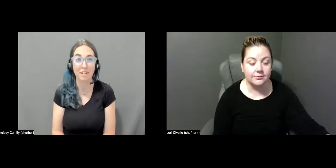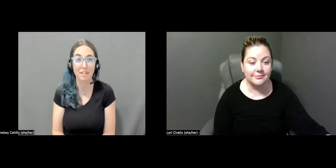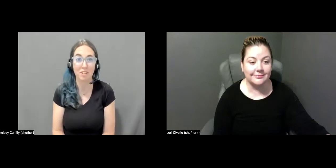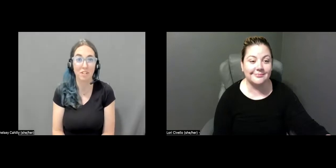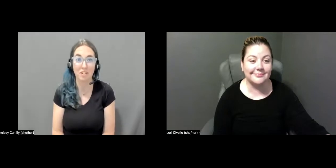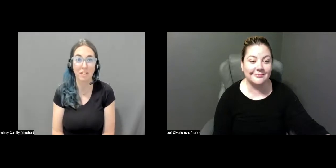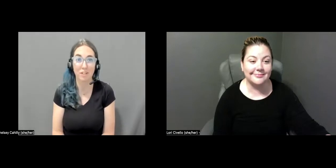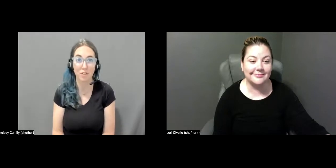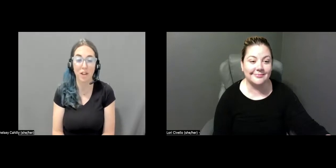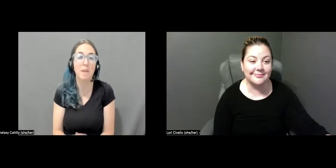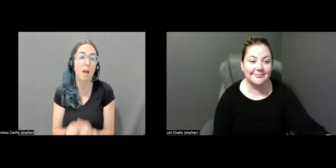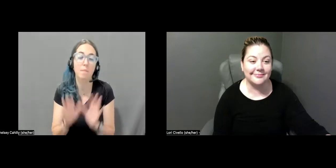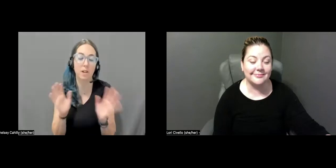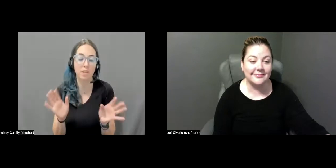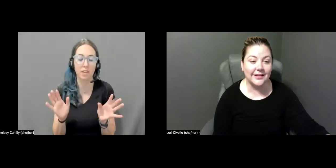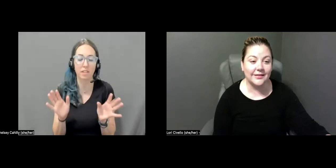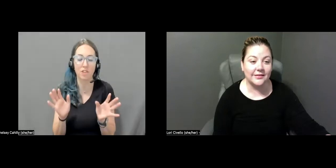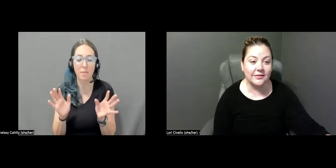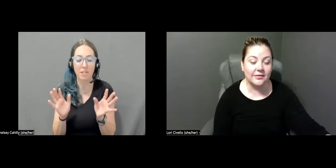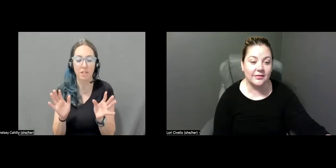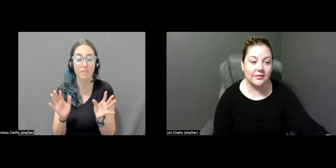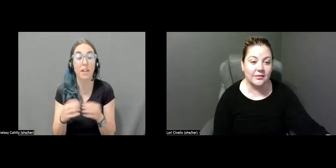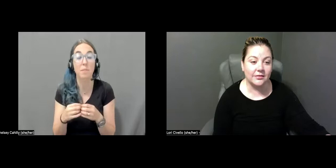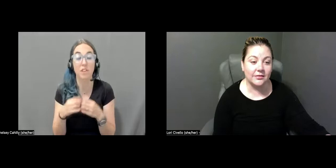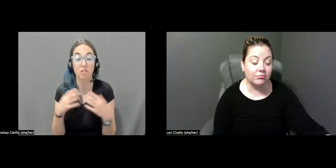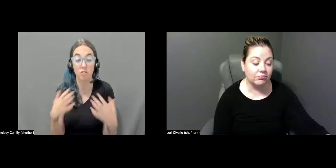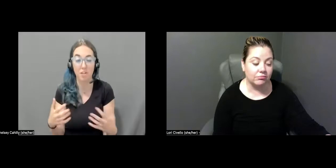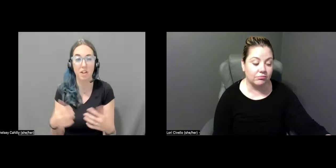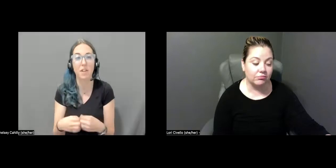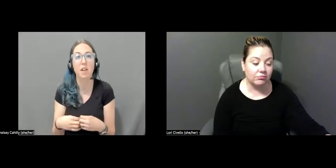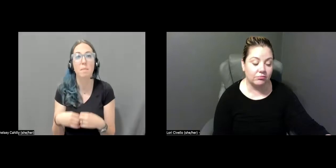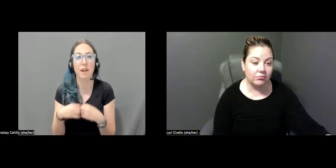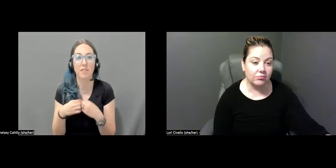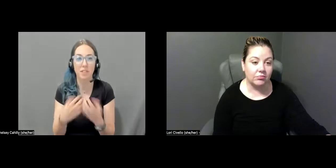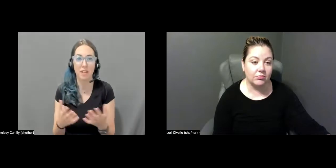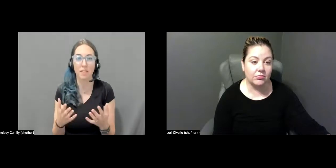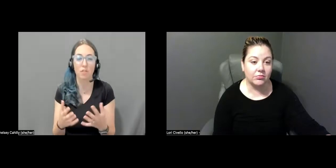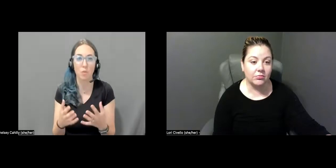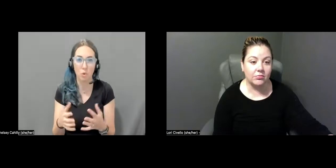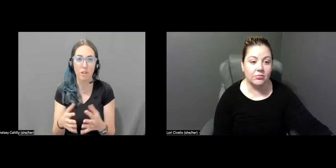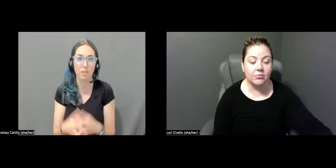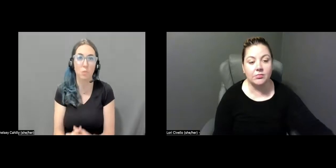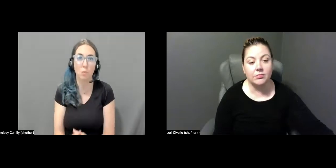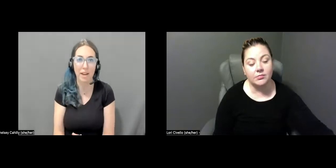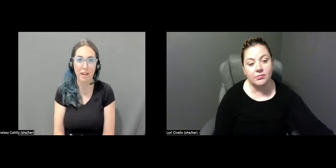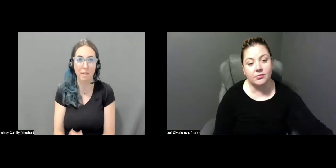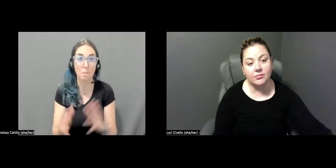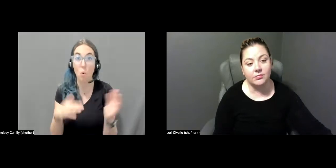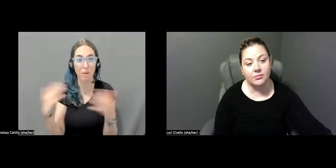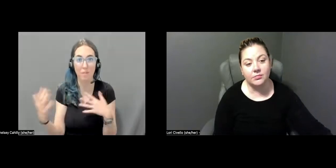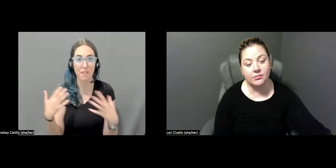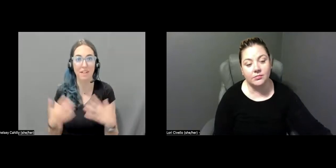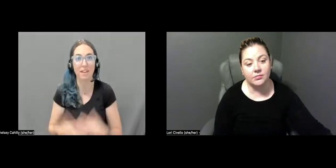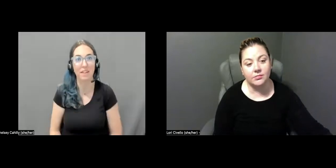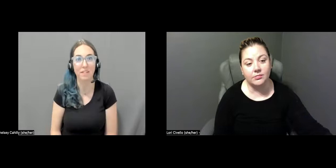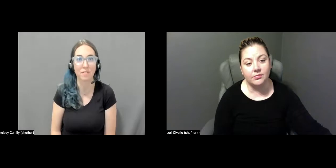day. It's really, I mean, I'm not saying this job isn't tough. It can be extremely tough, but I have to say that the reward is way